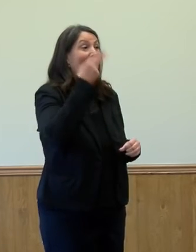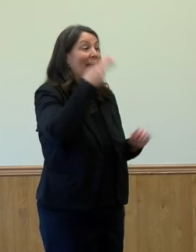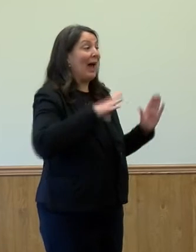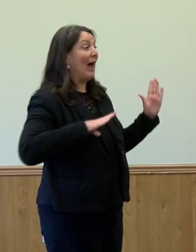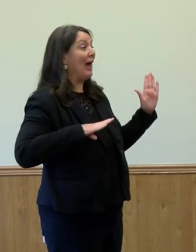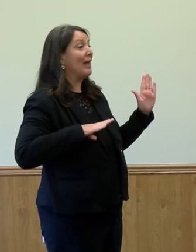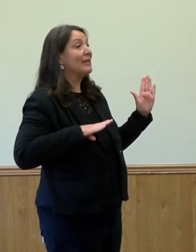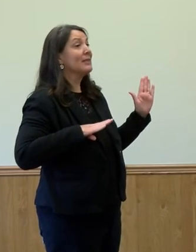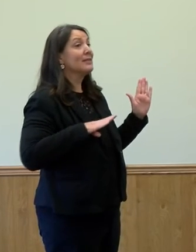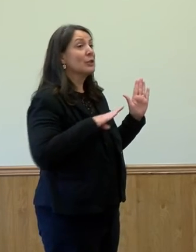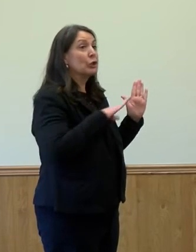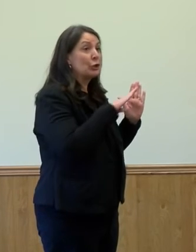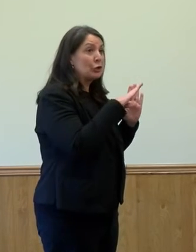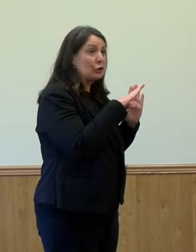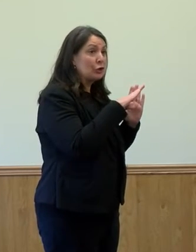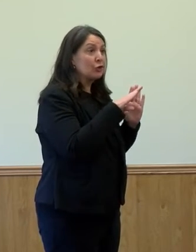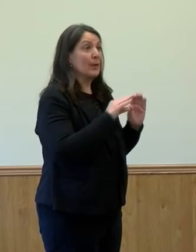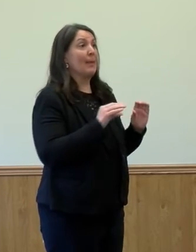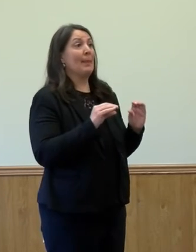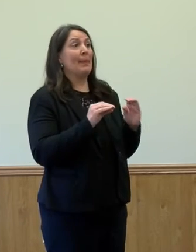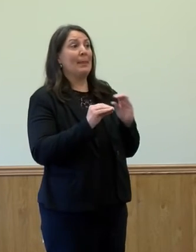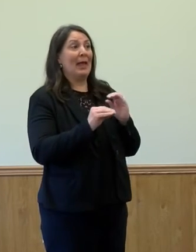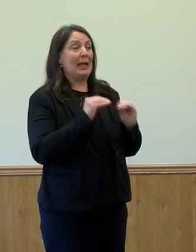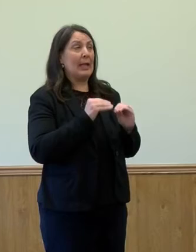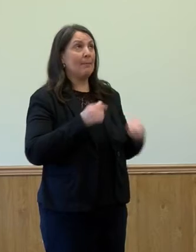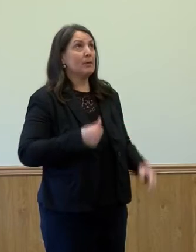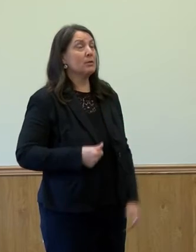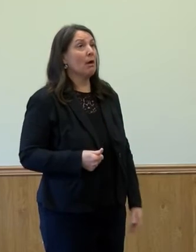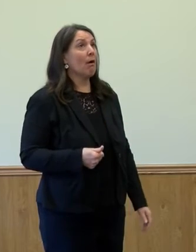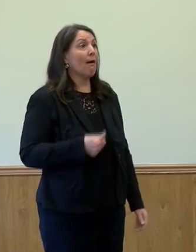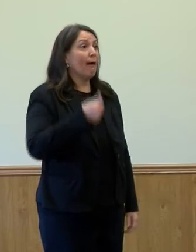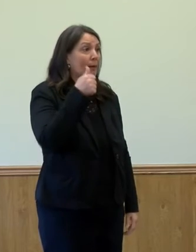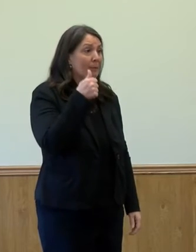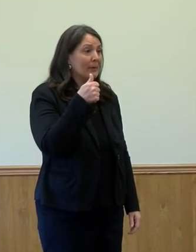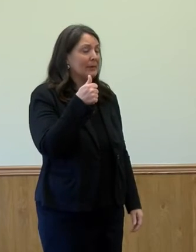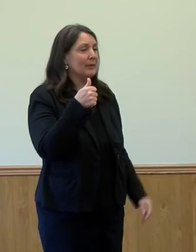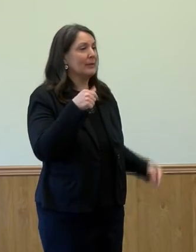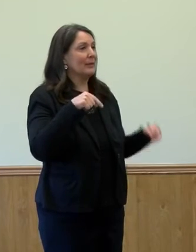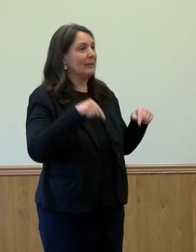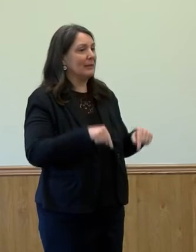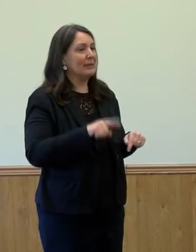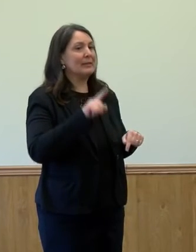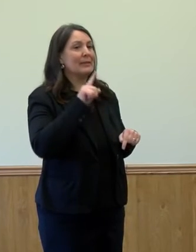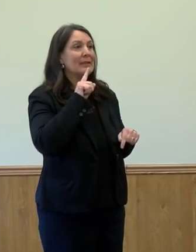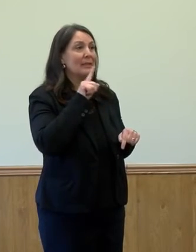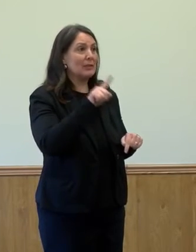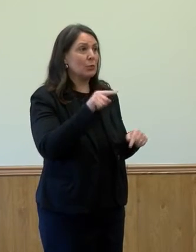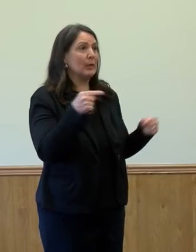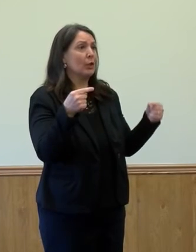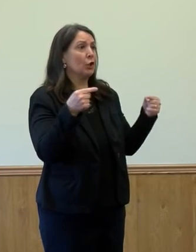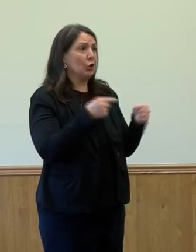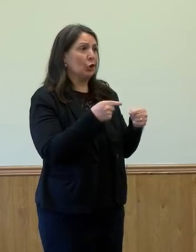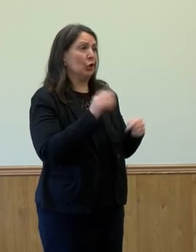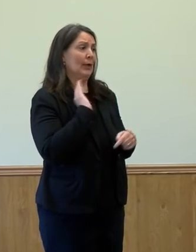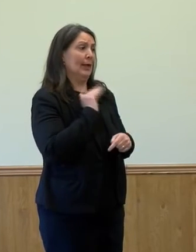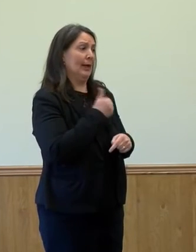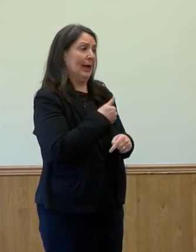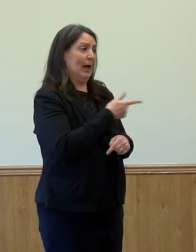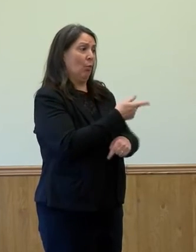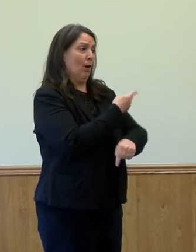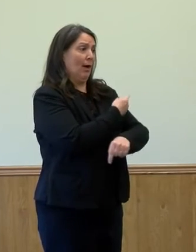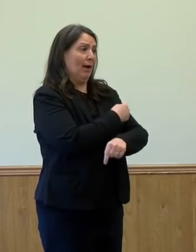positivity rates keep climbing in our community. And it really is wreaking havoc on our healthcare and public health